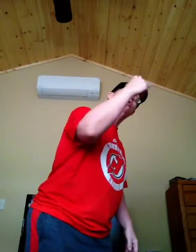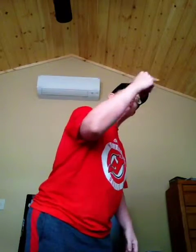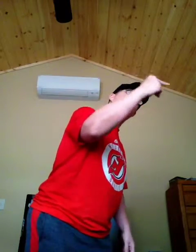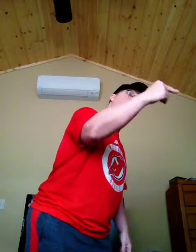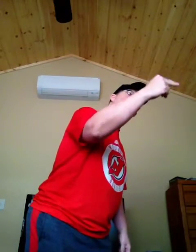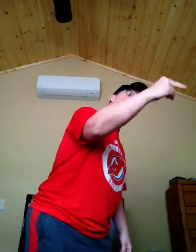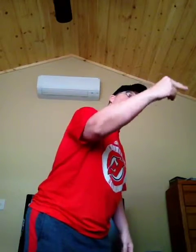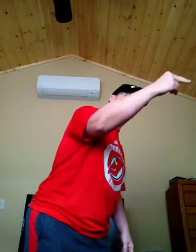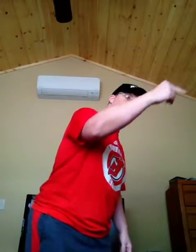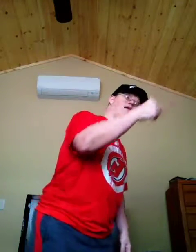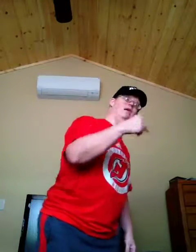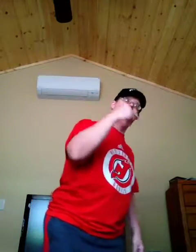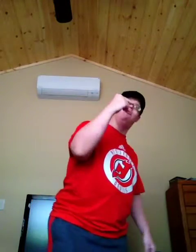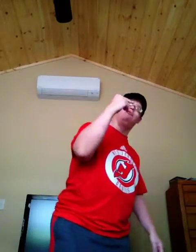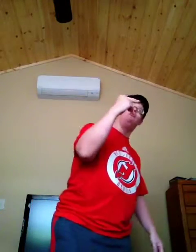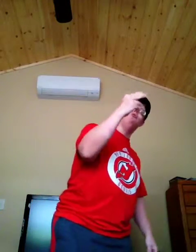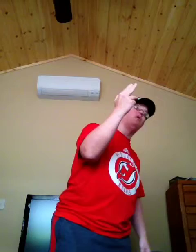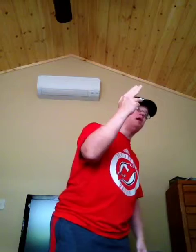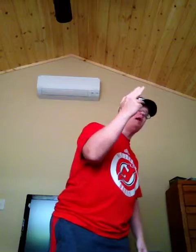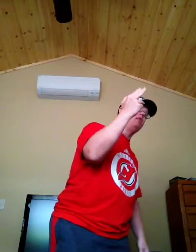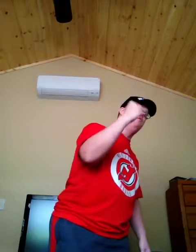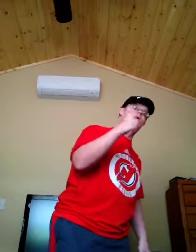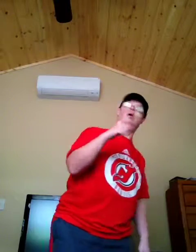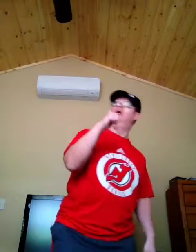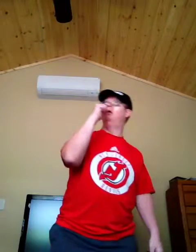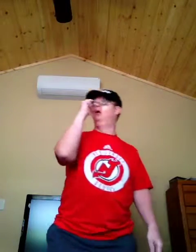Then we go out drinking until 2 o'clock in the morning.